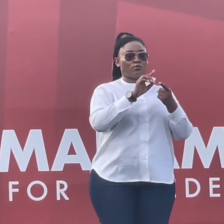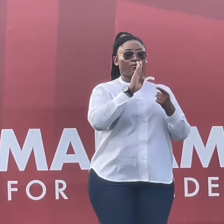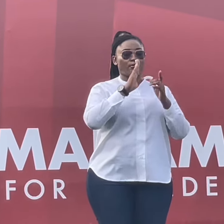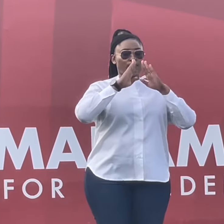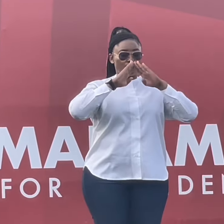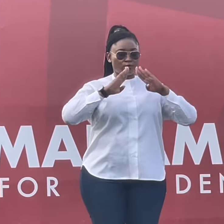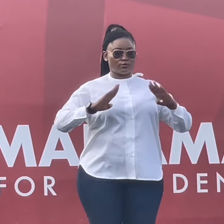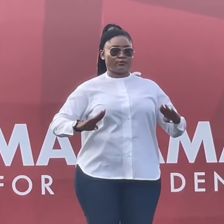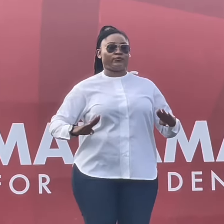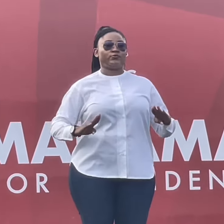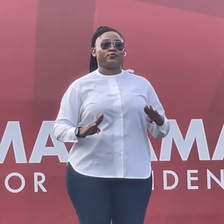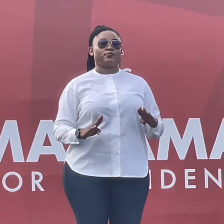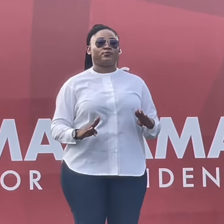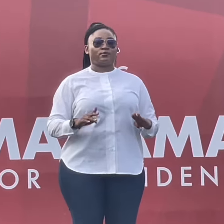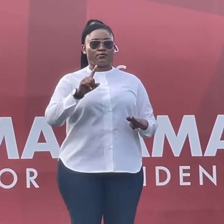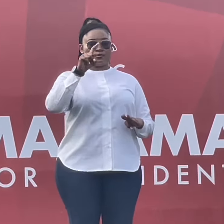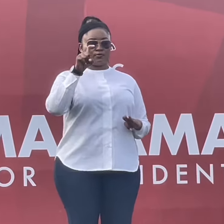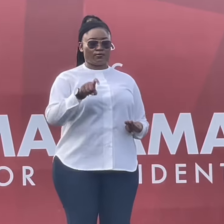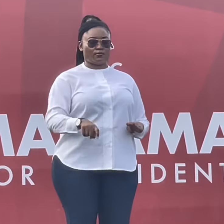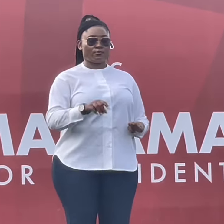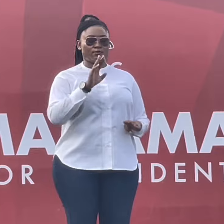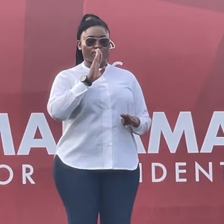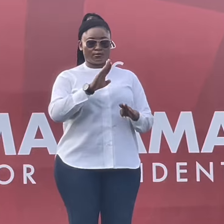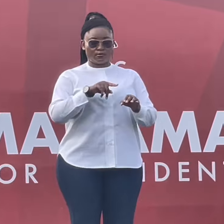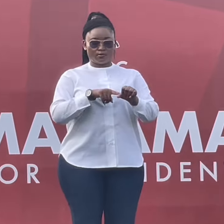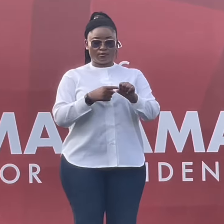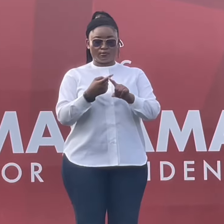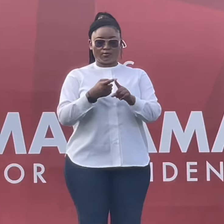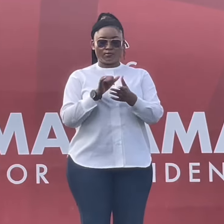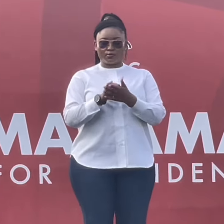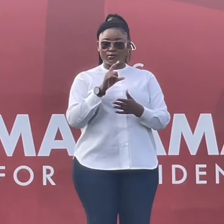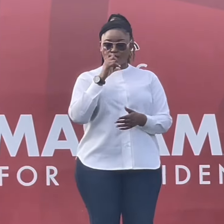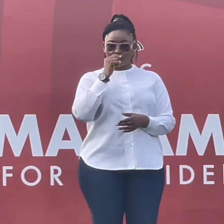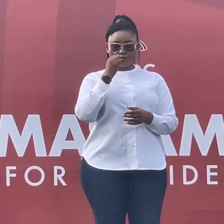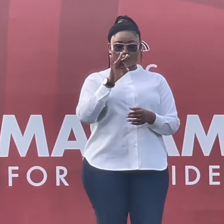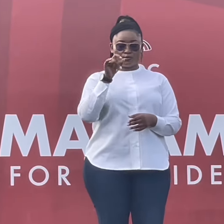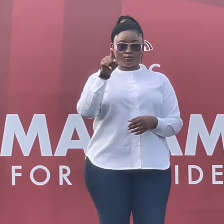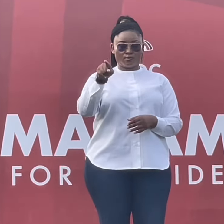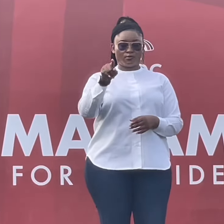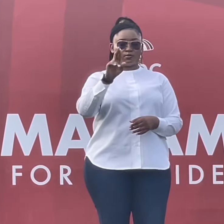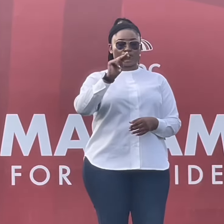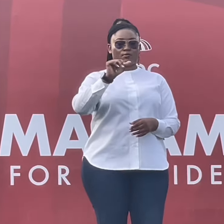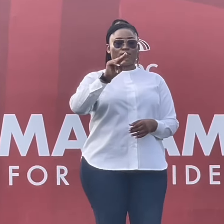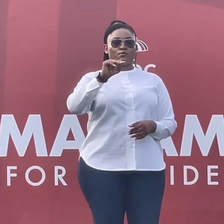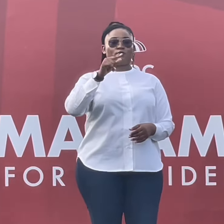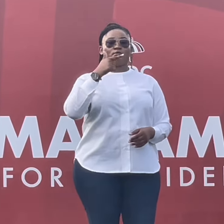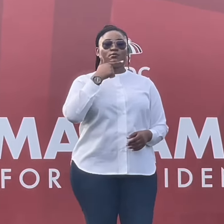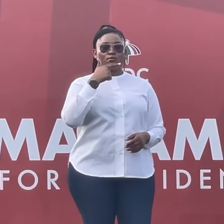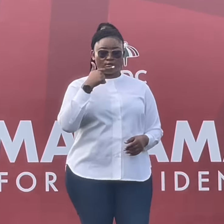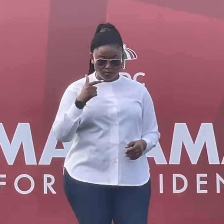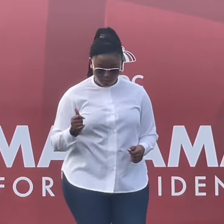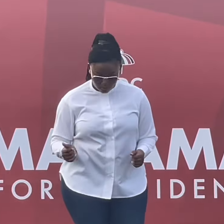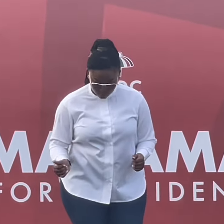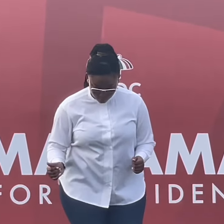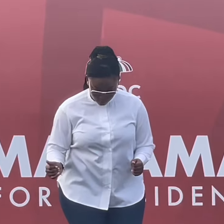peaceful, it must begin from the mouth of you, the land of Dampa, Akufo-Addo.